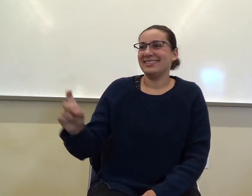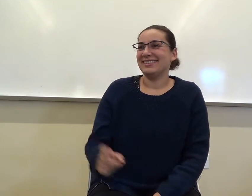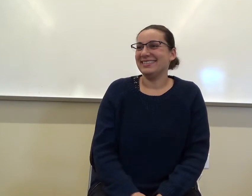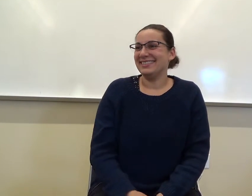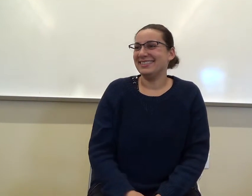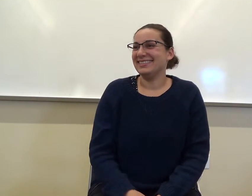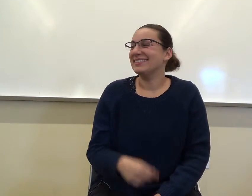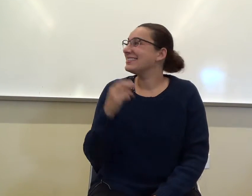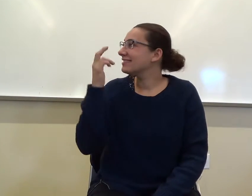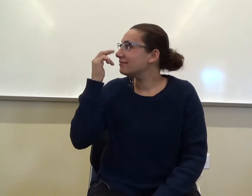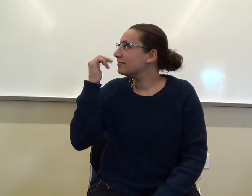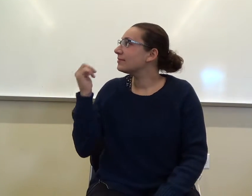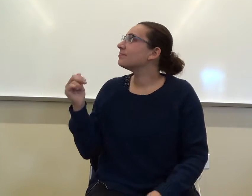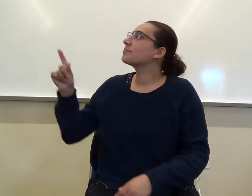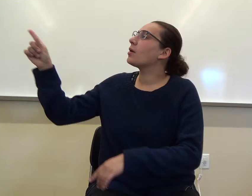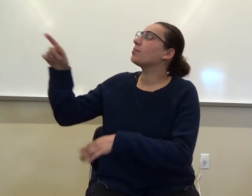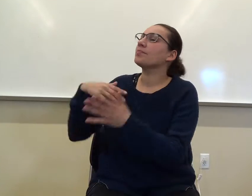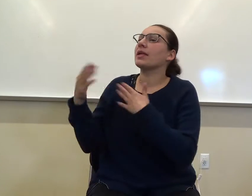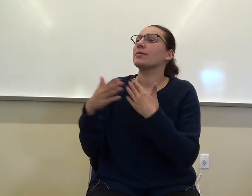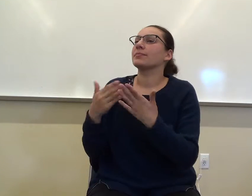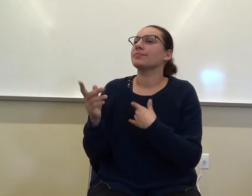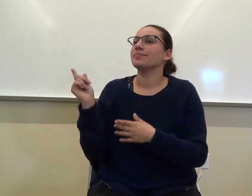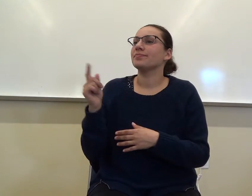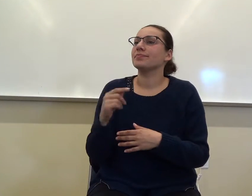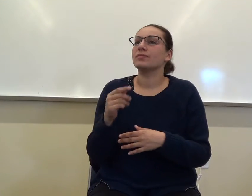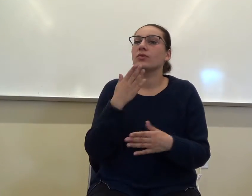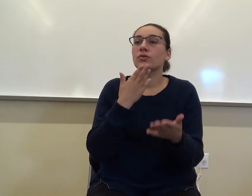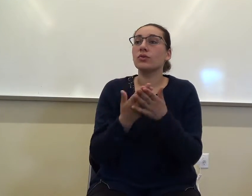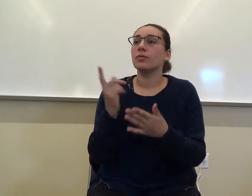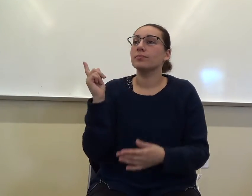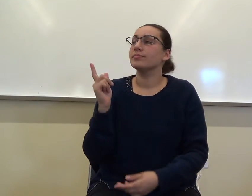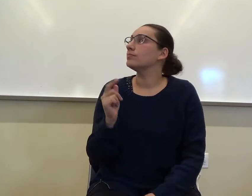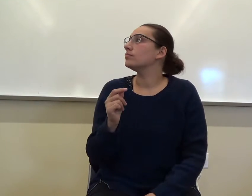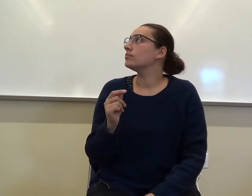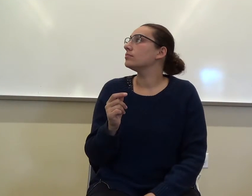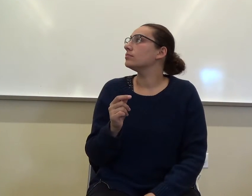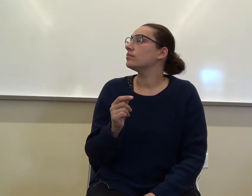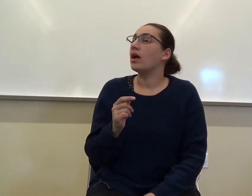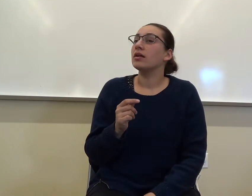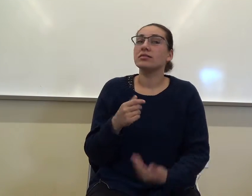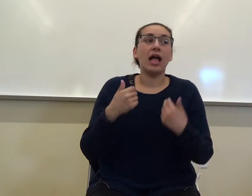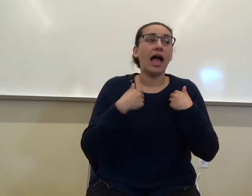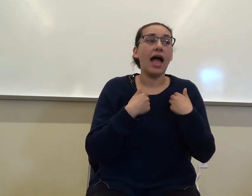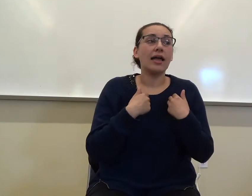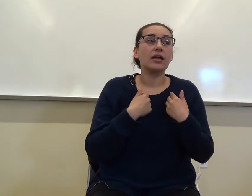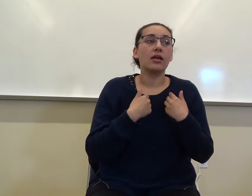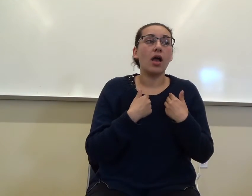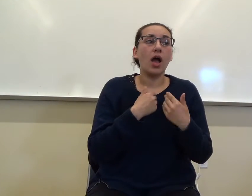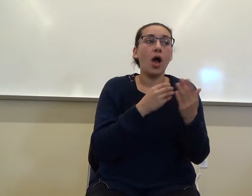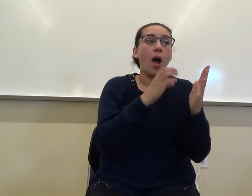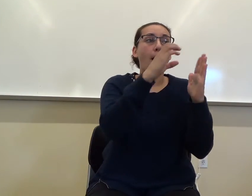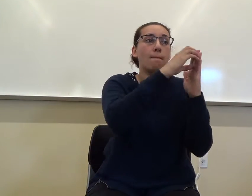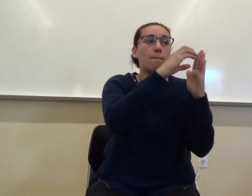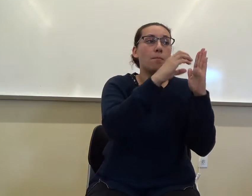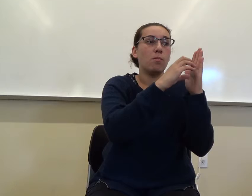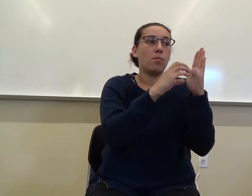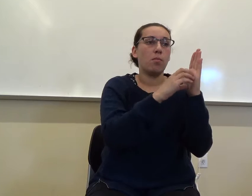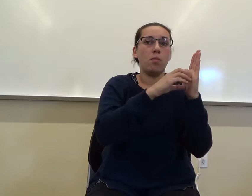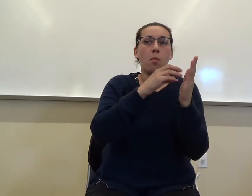that's kind of good. This had parts to it, which some people didn't recognize, and some people I was glad to